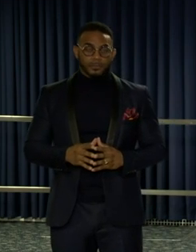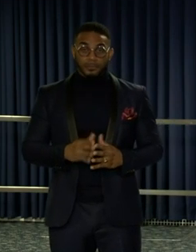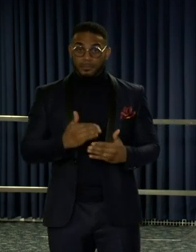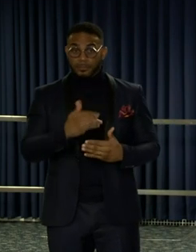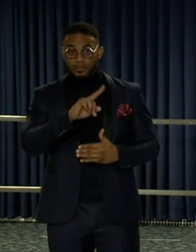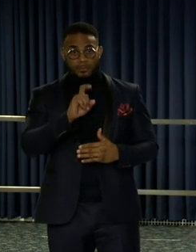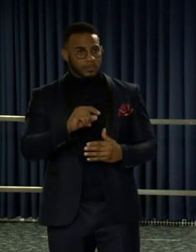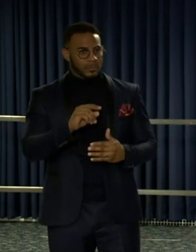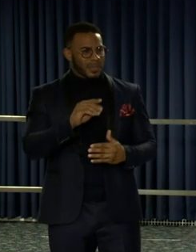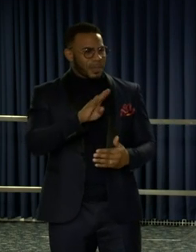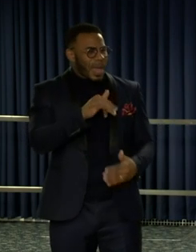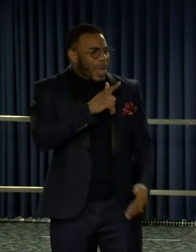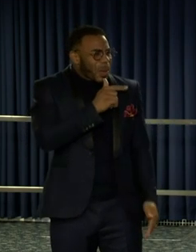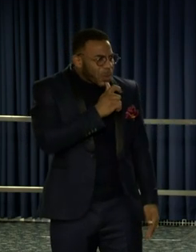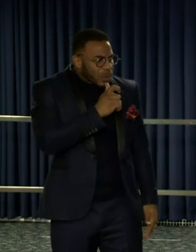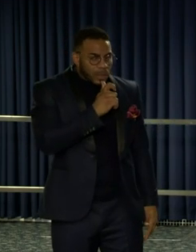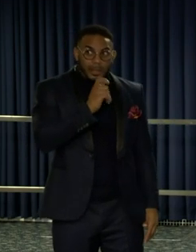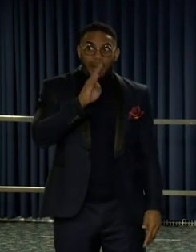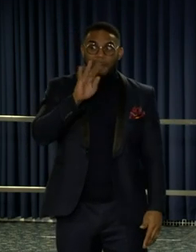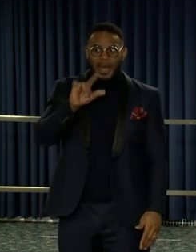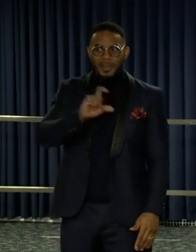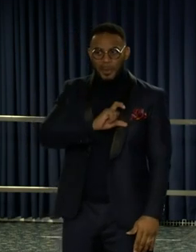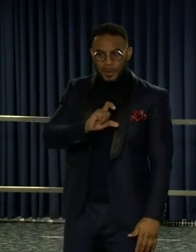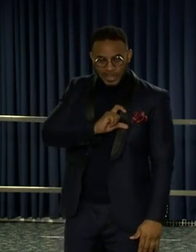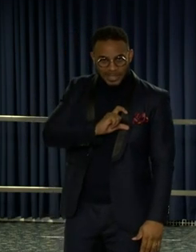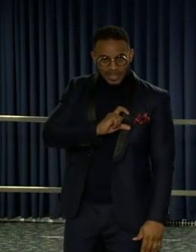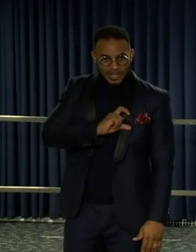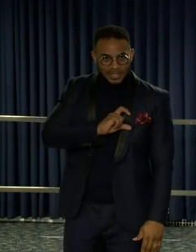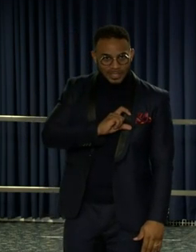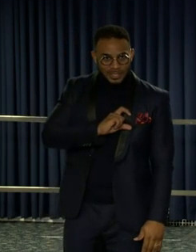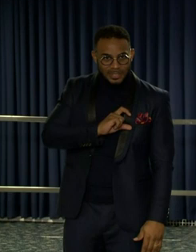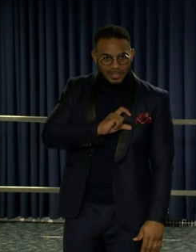Next question. By who? By the police.